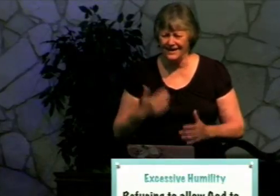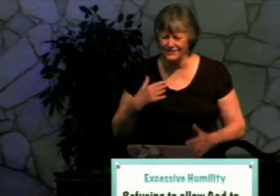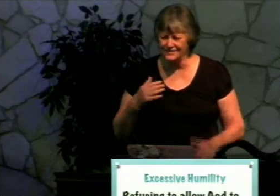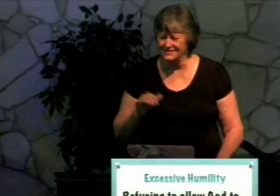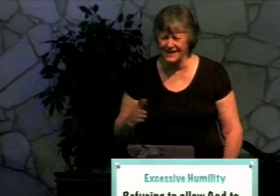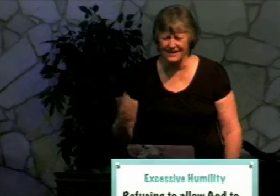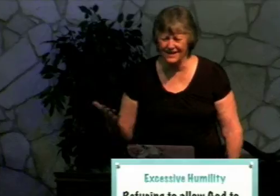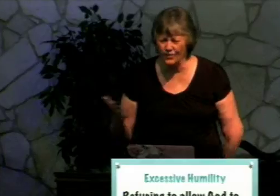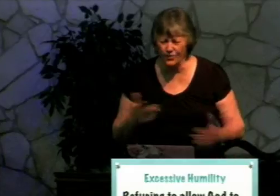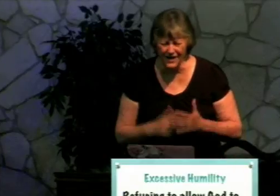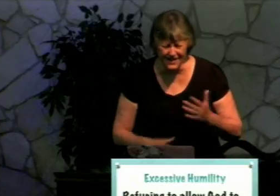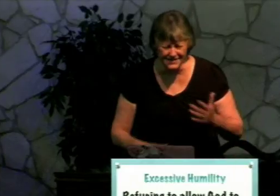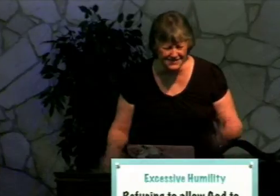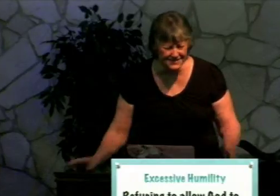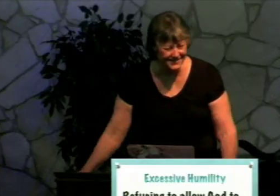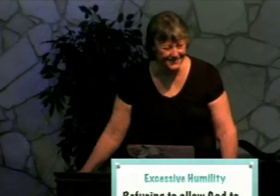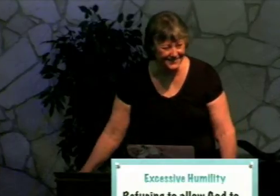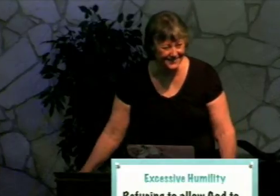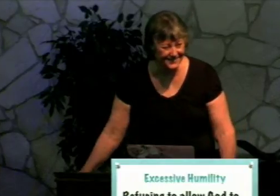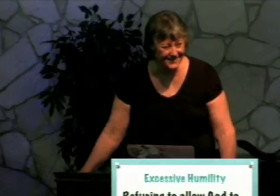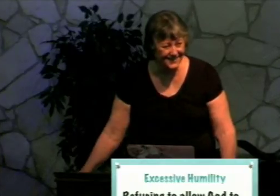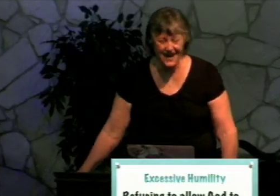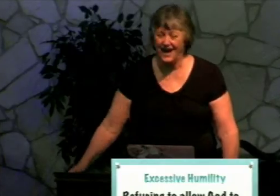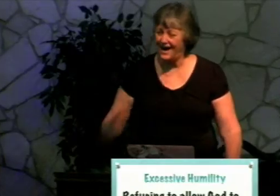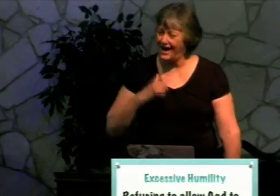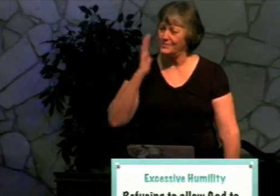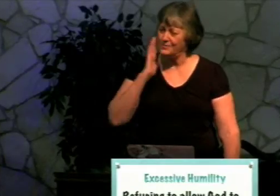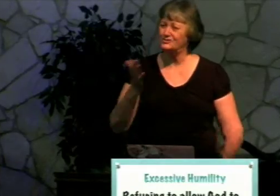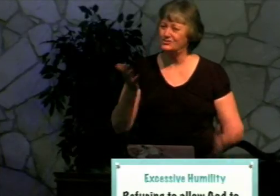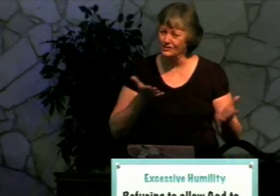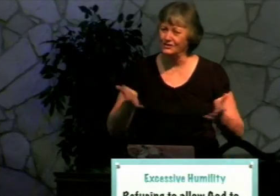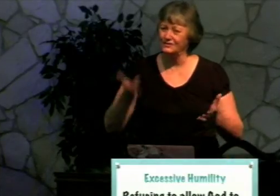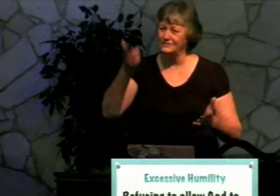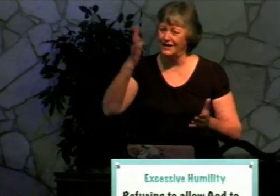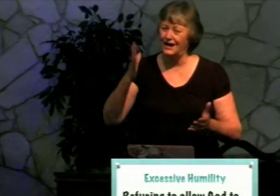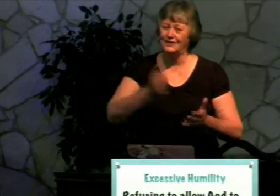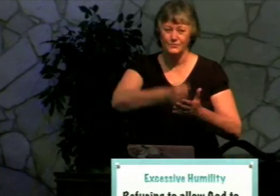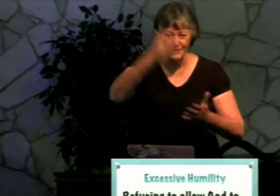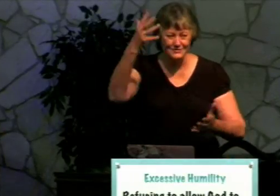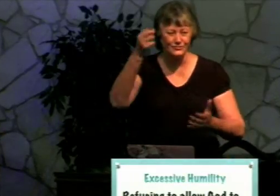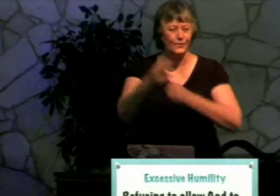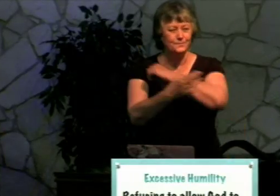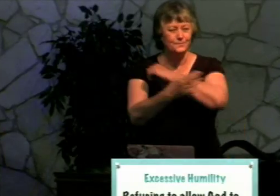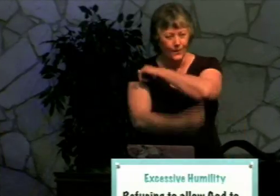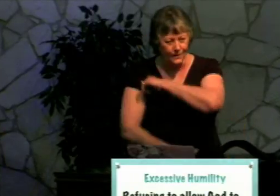I was like, what? I would serve God, rich or poor.